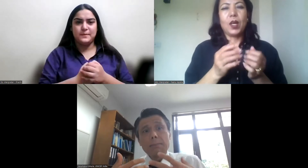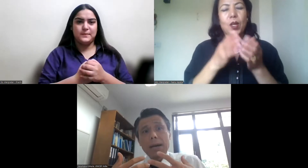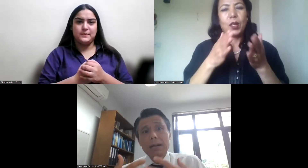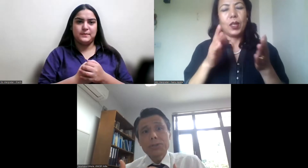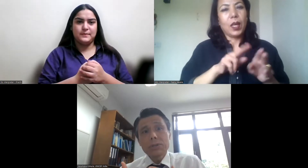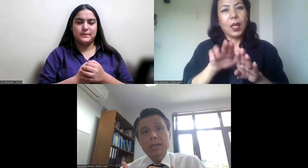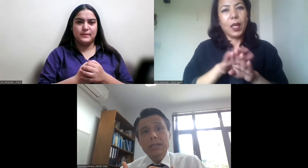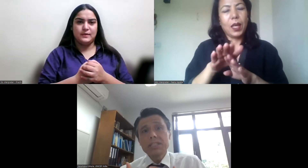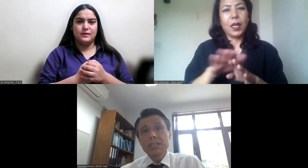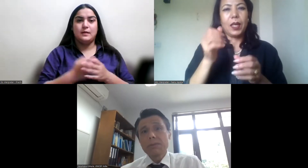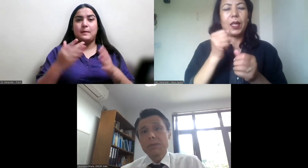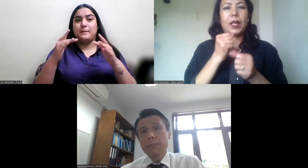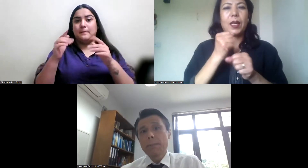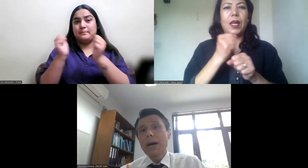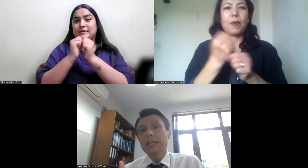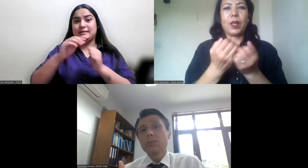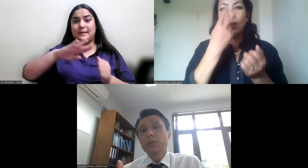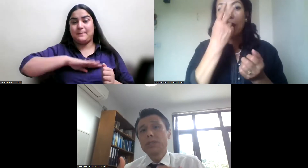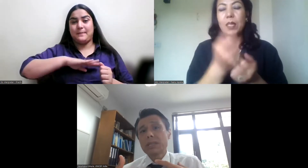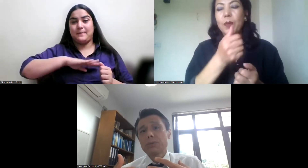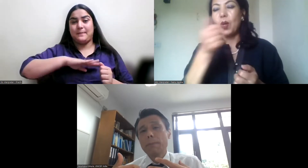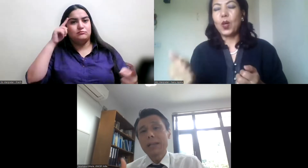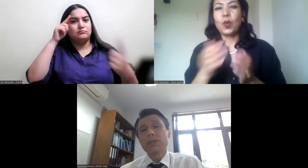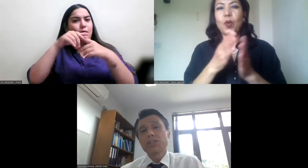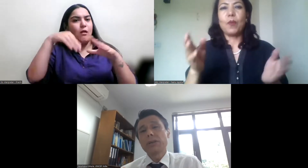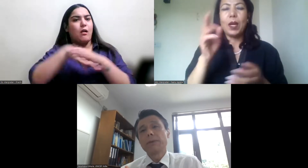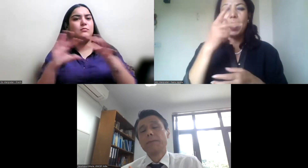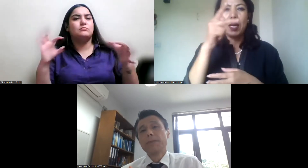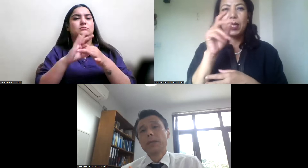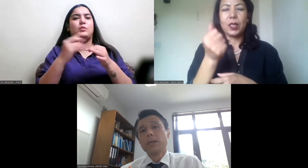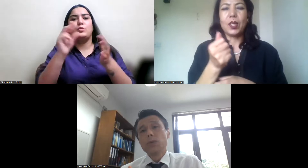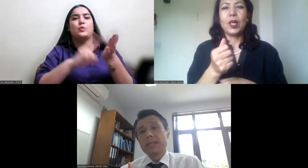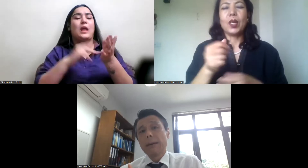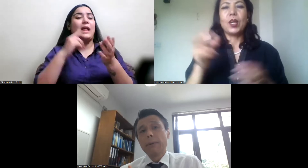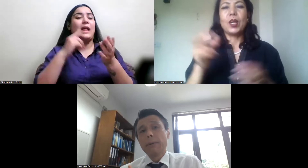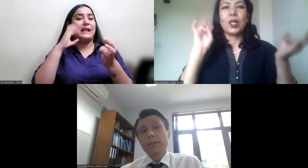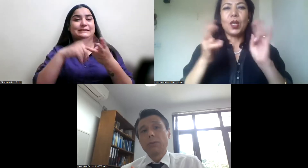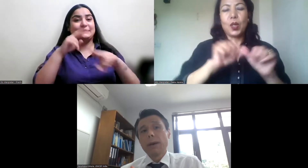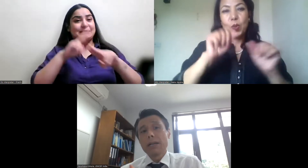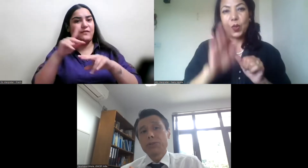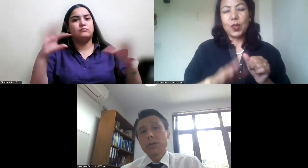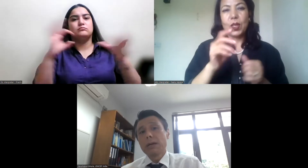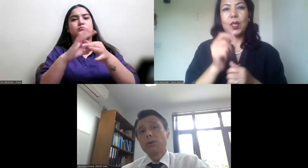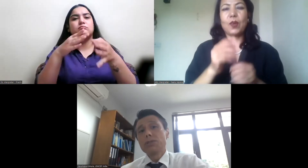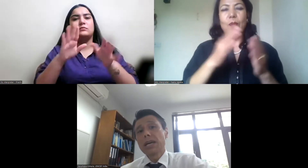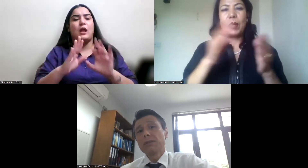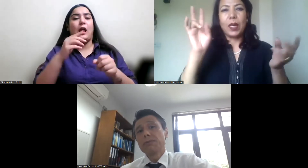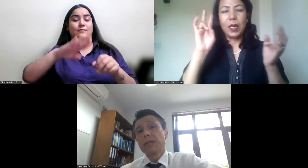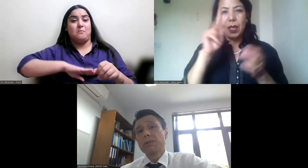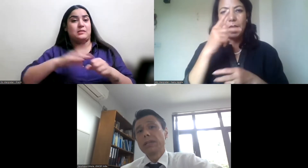and Maharashtra initiative is part of UNICEF's partnership with the government of Maharashtra